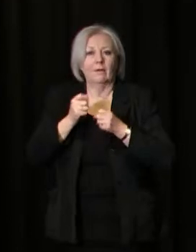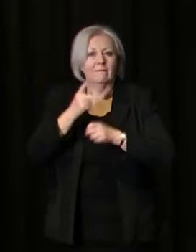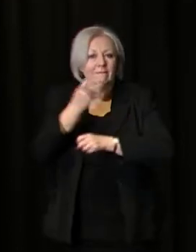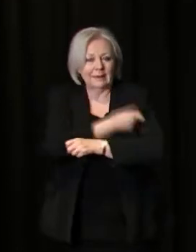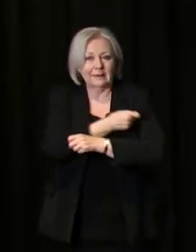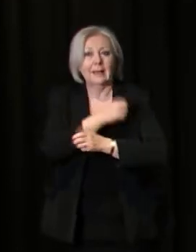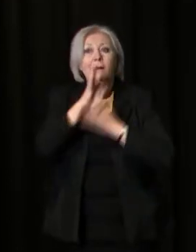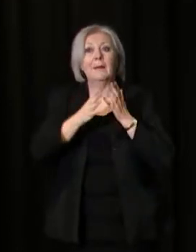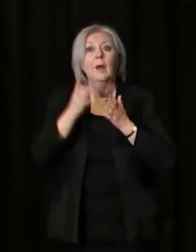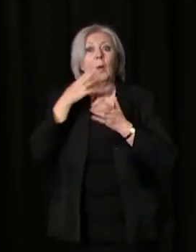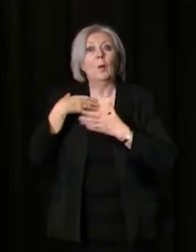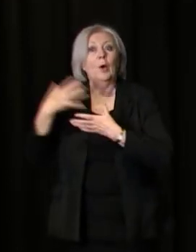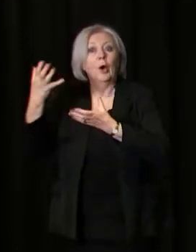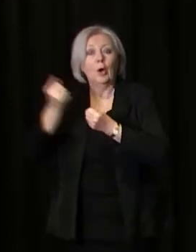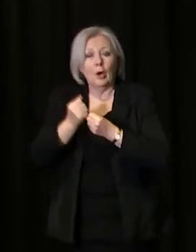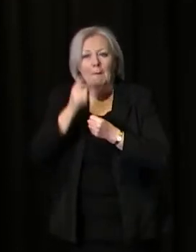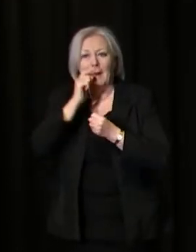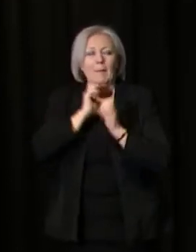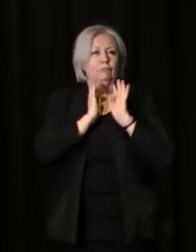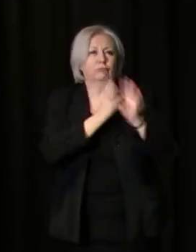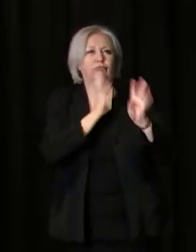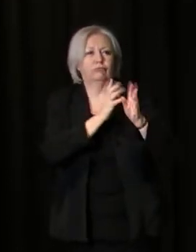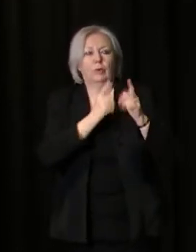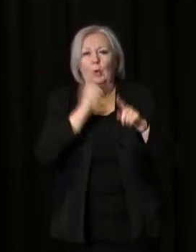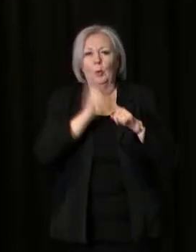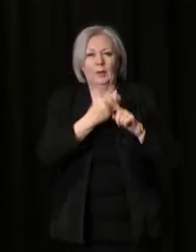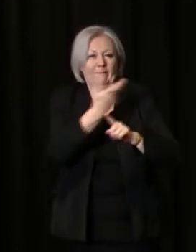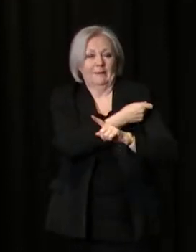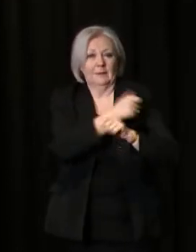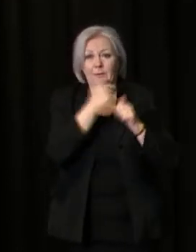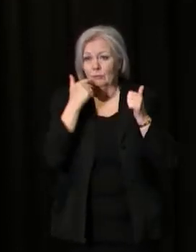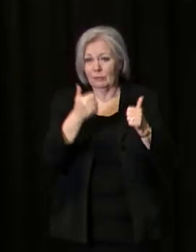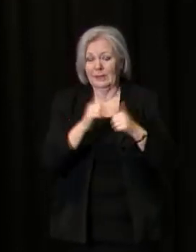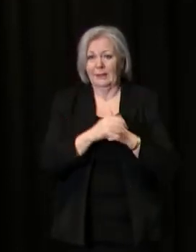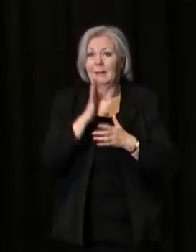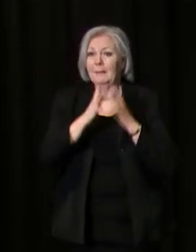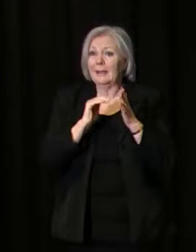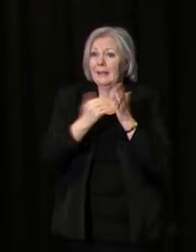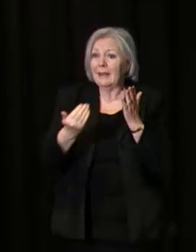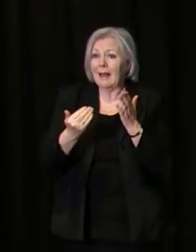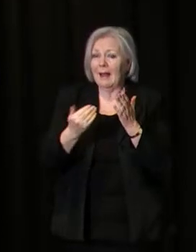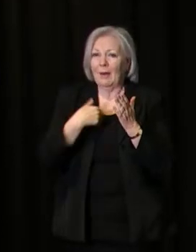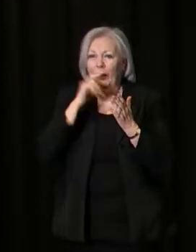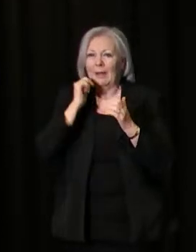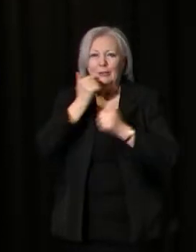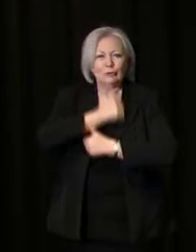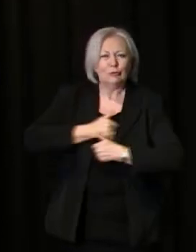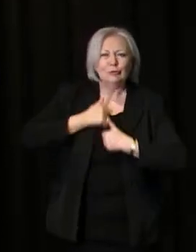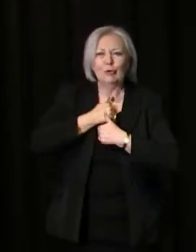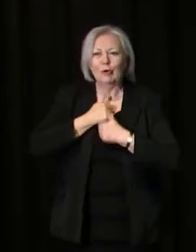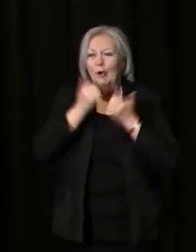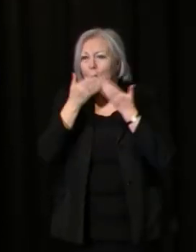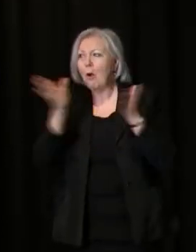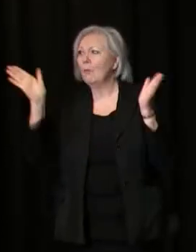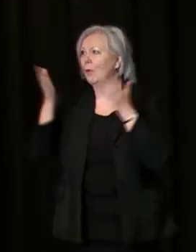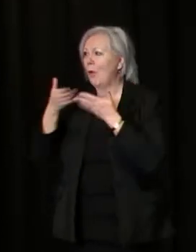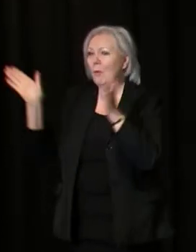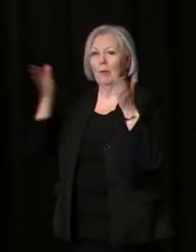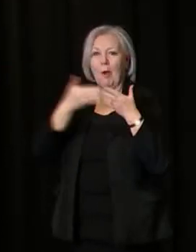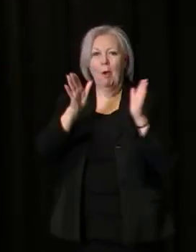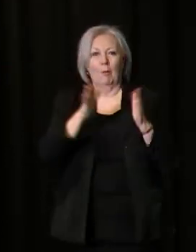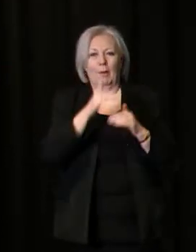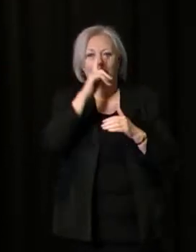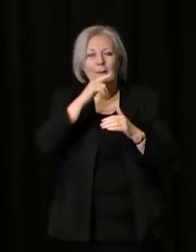time and in record numbers. And now we can do really special things. Open up, give people the freedom that